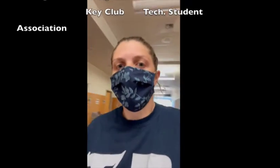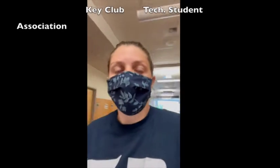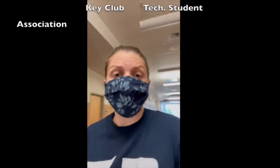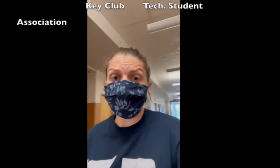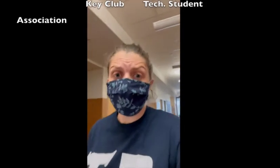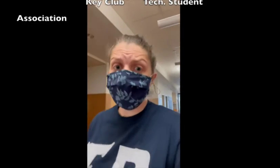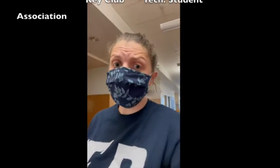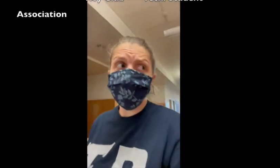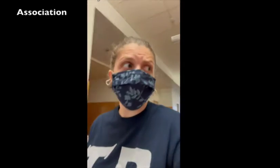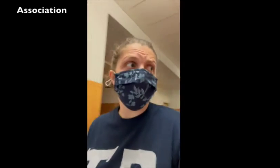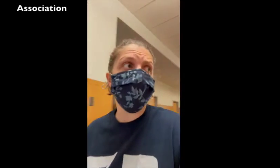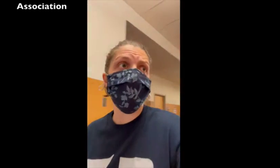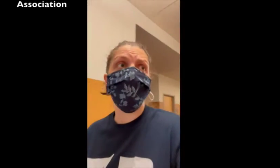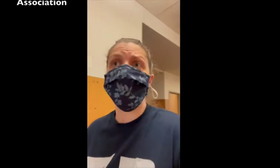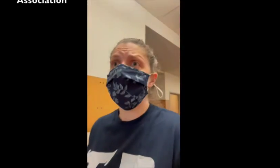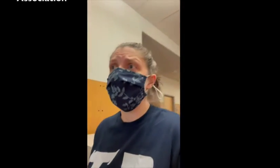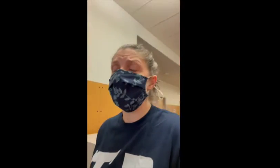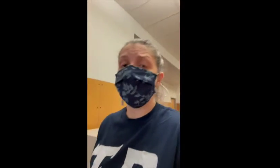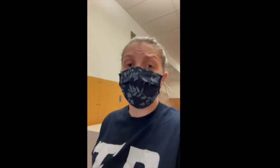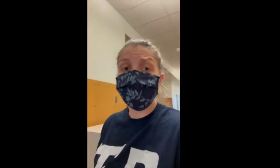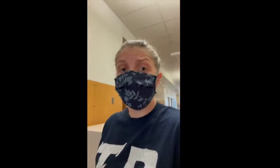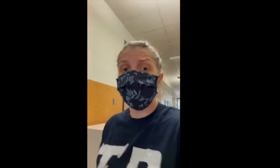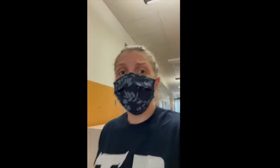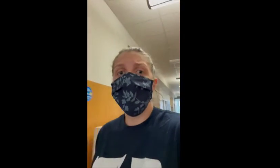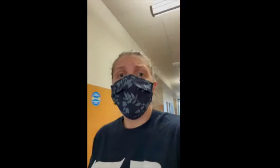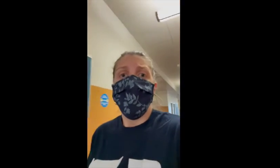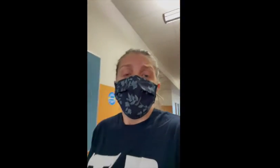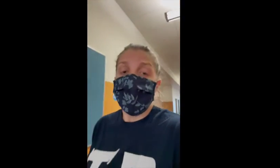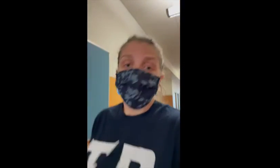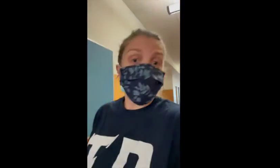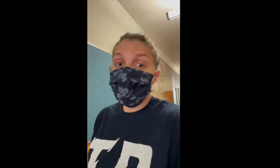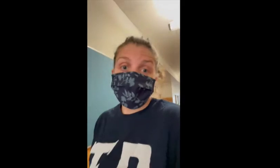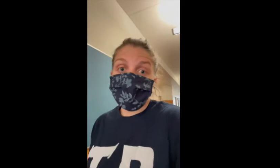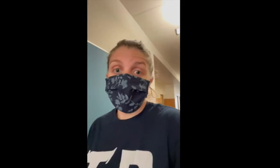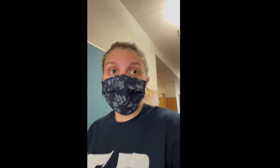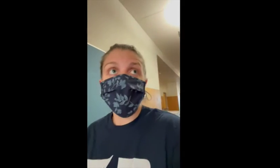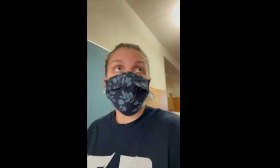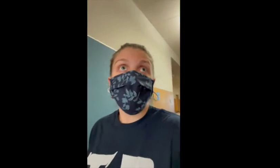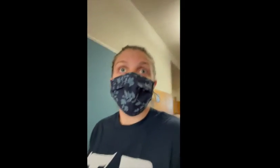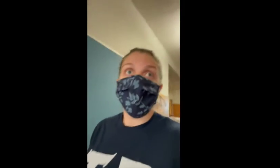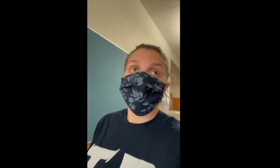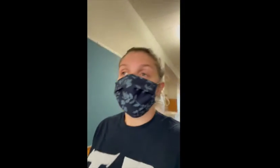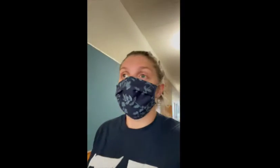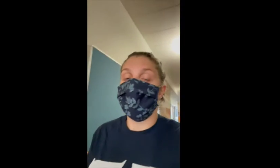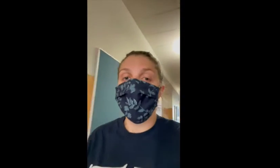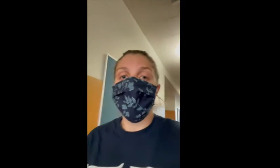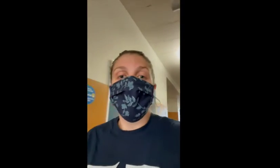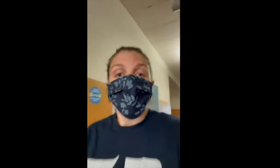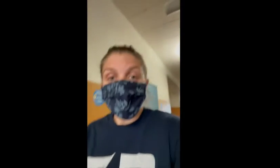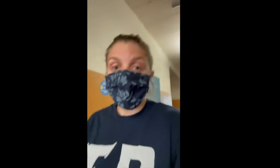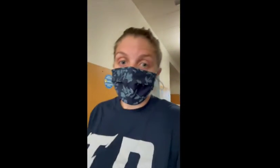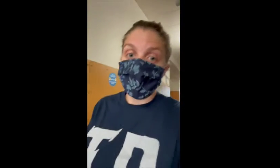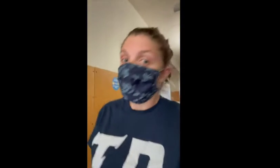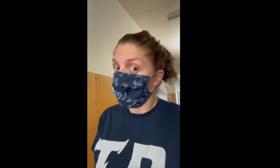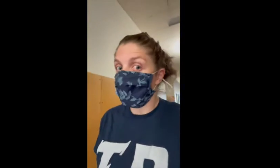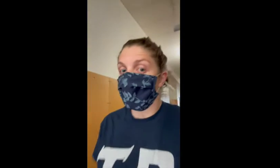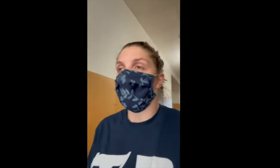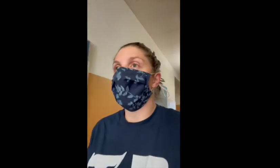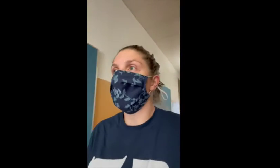a technology student association. So there's something for everyone. And if there's not something that you are interested in, you can make your own club. It's